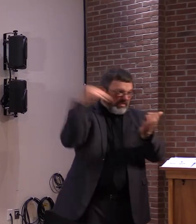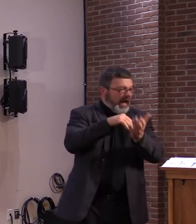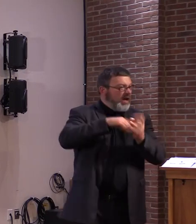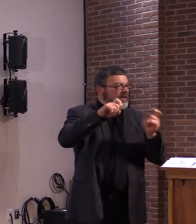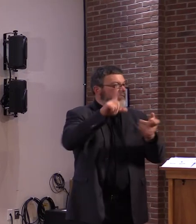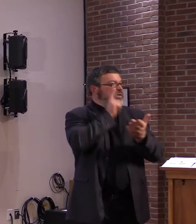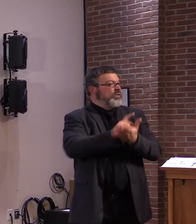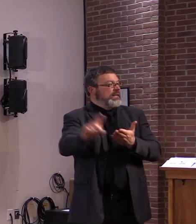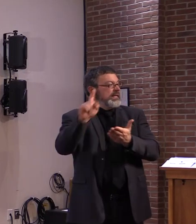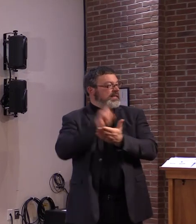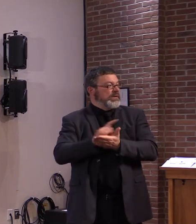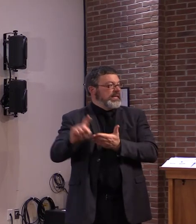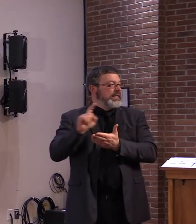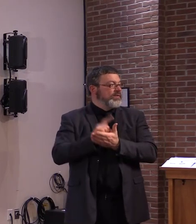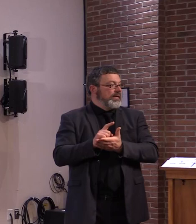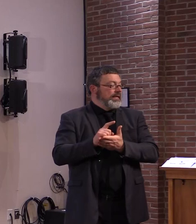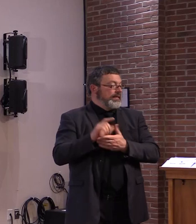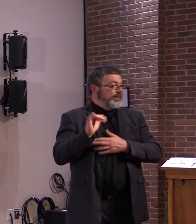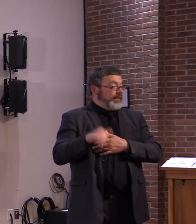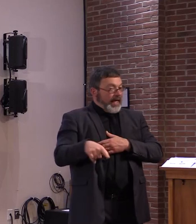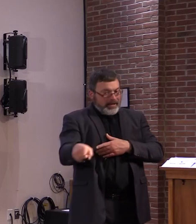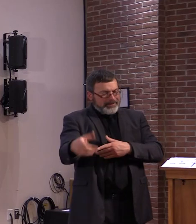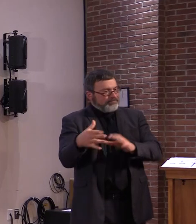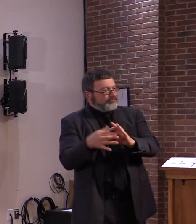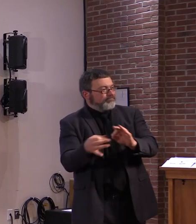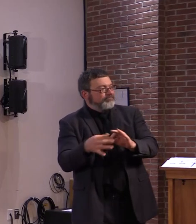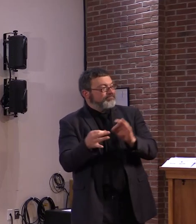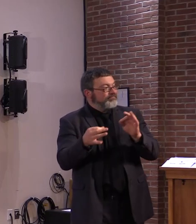you pointed out, a lot of that is in